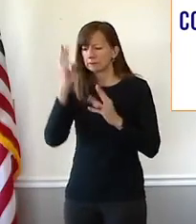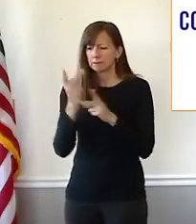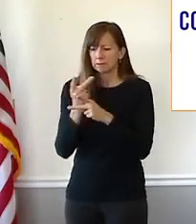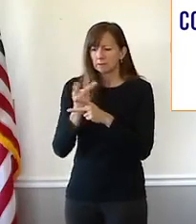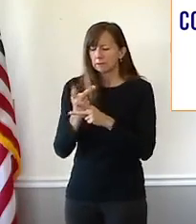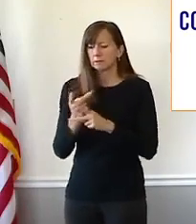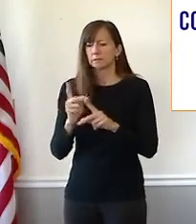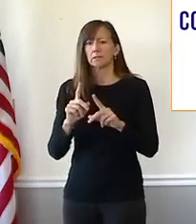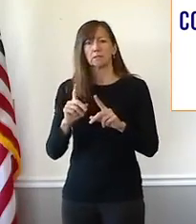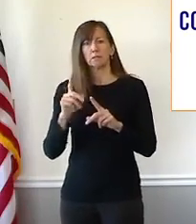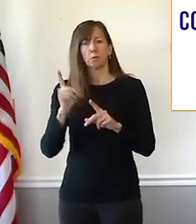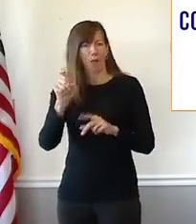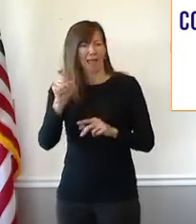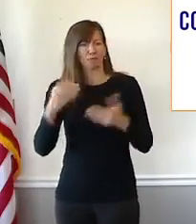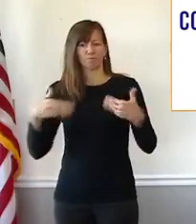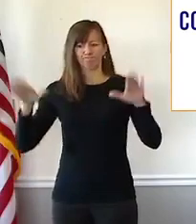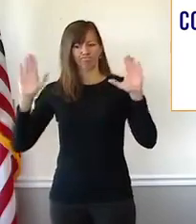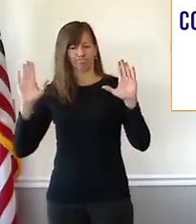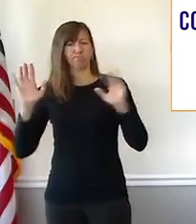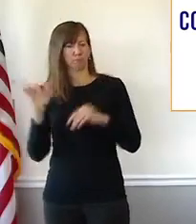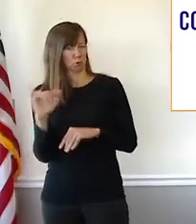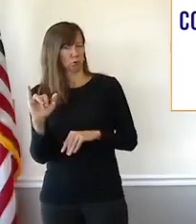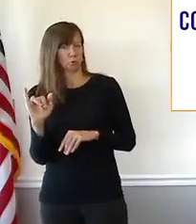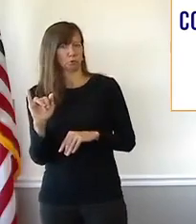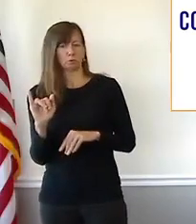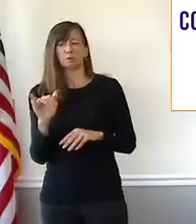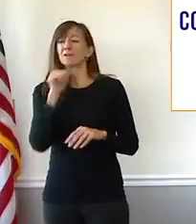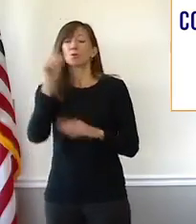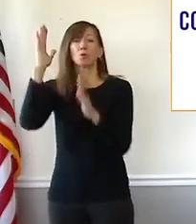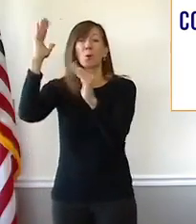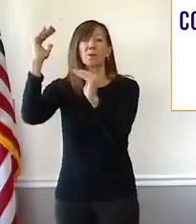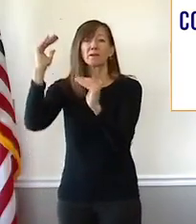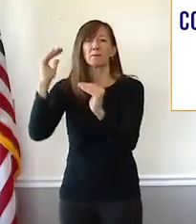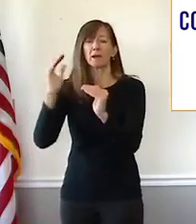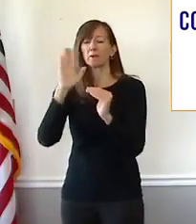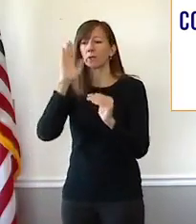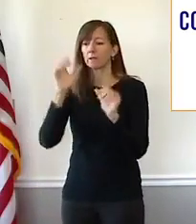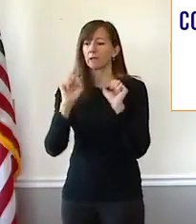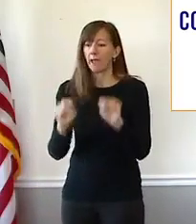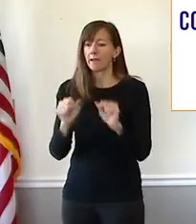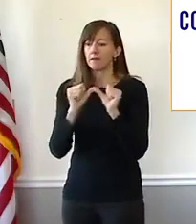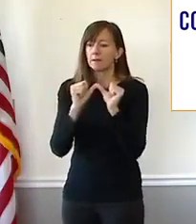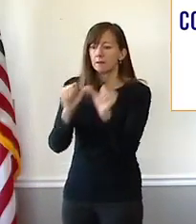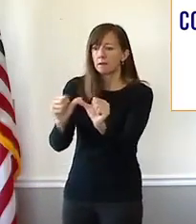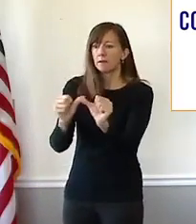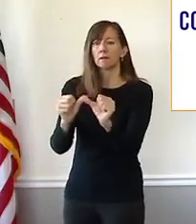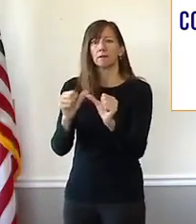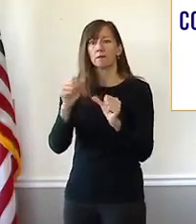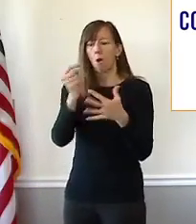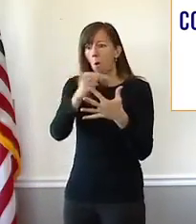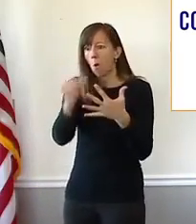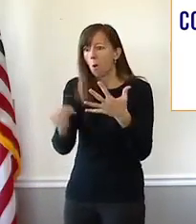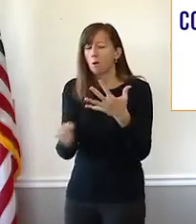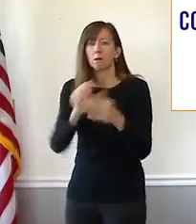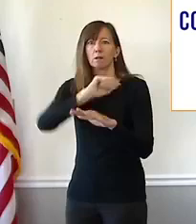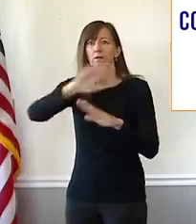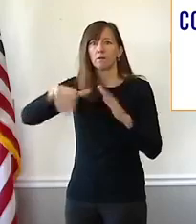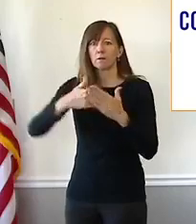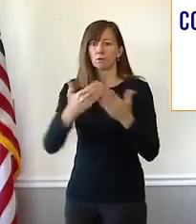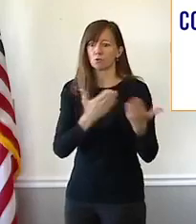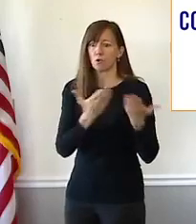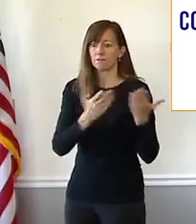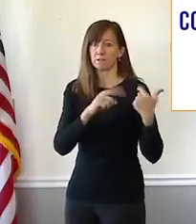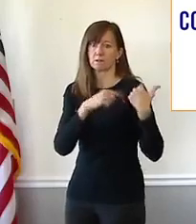certainly. Don't expect that we're going to be able to sustain as many services as effectively as we have, but we have